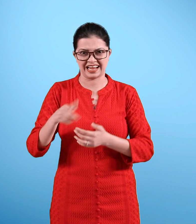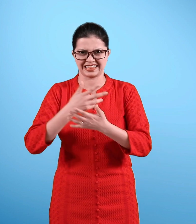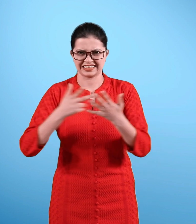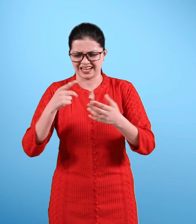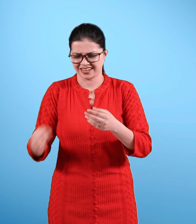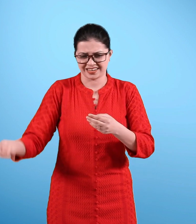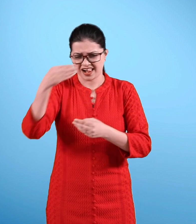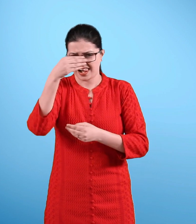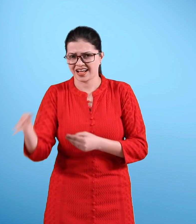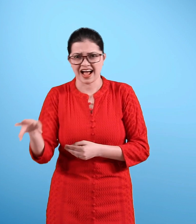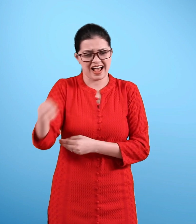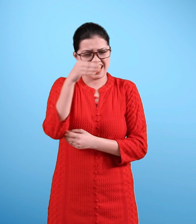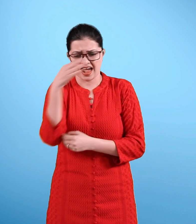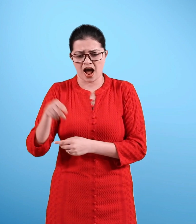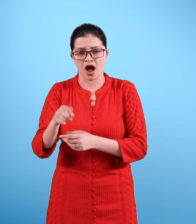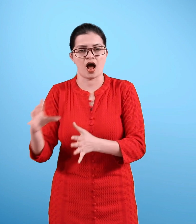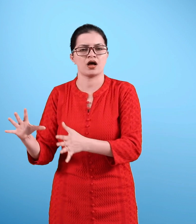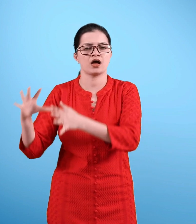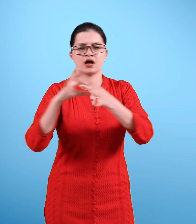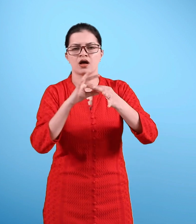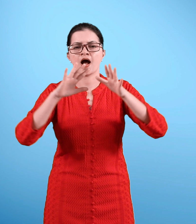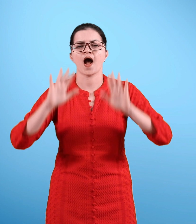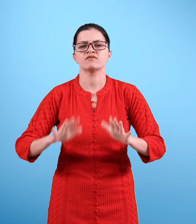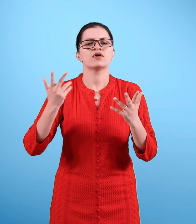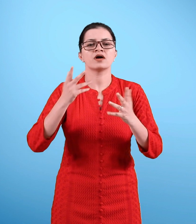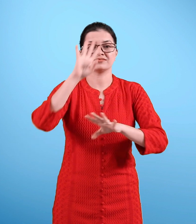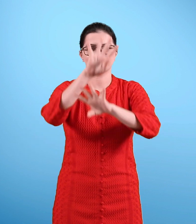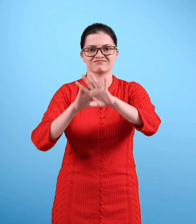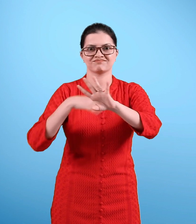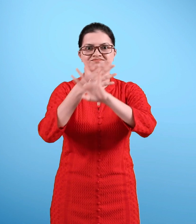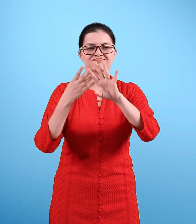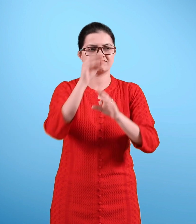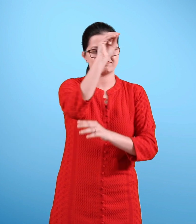Record your observations in a table as shown in Table 11.1.